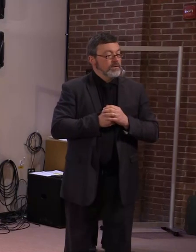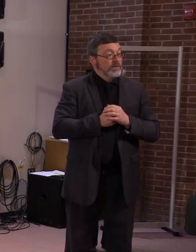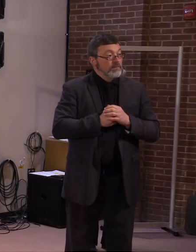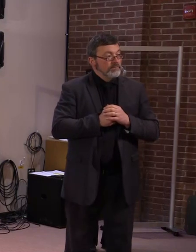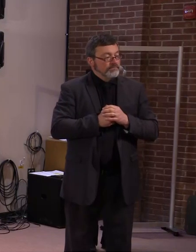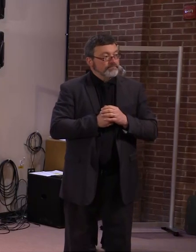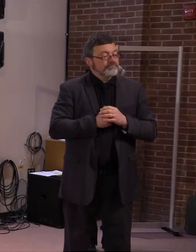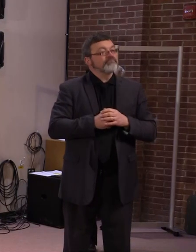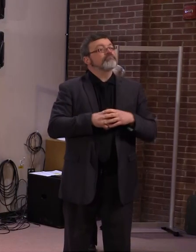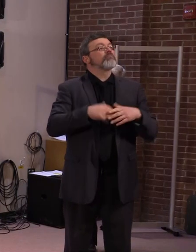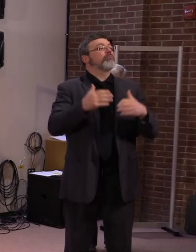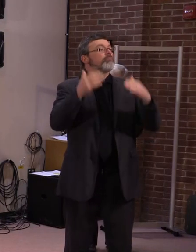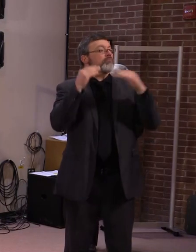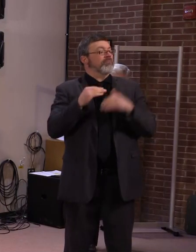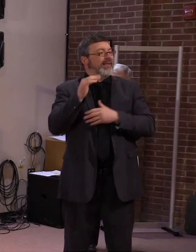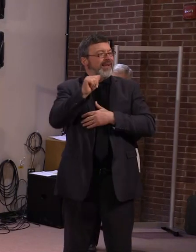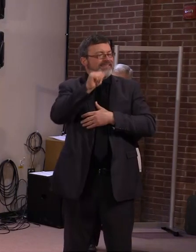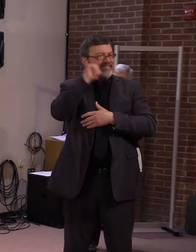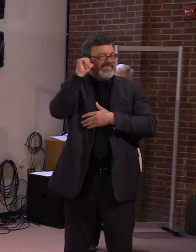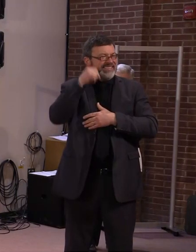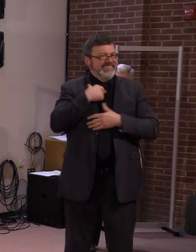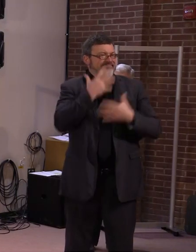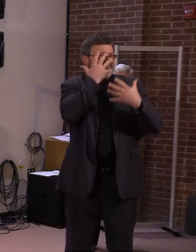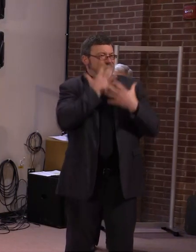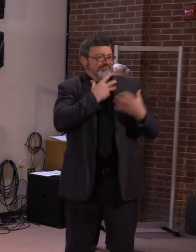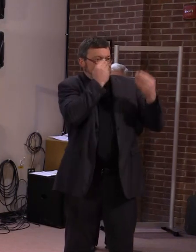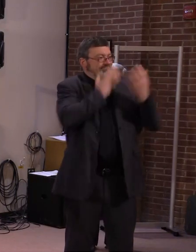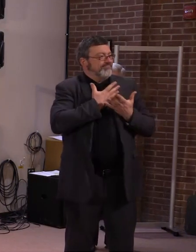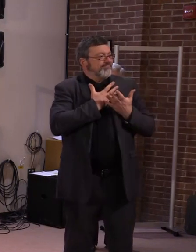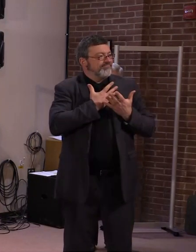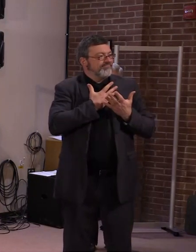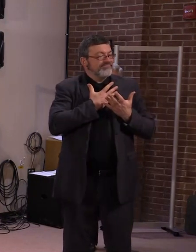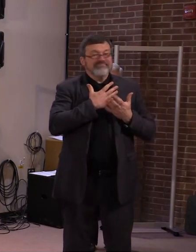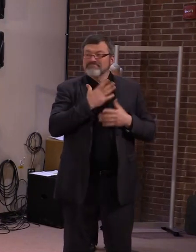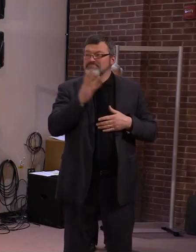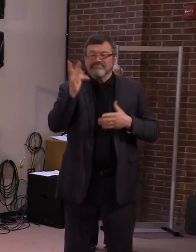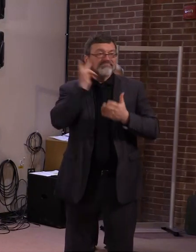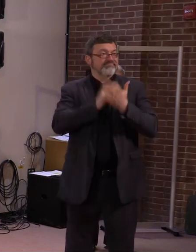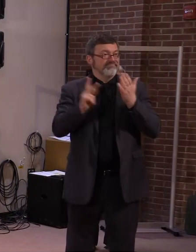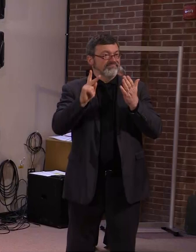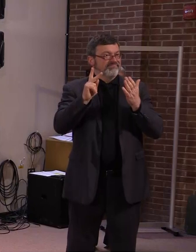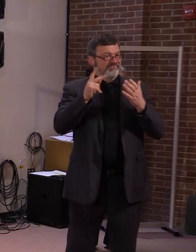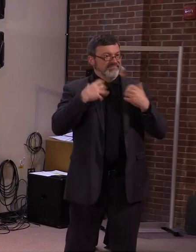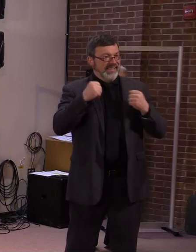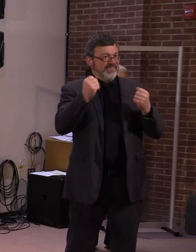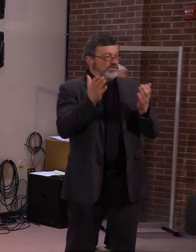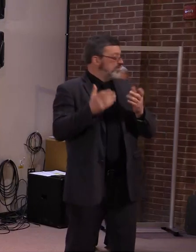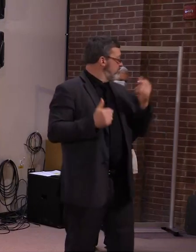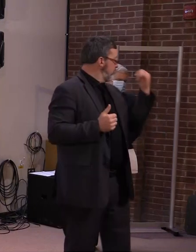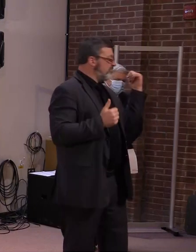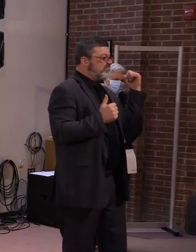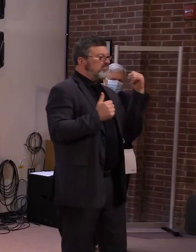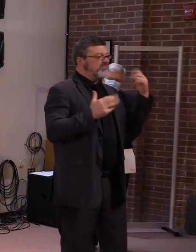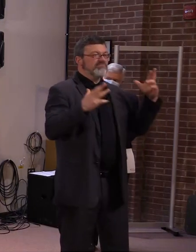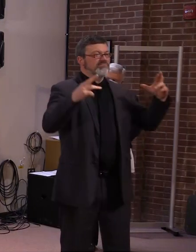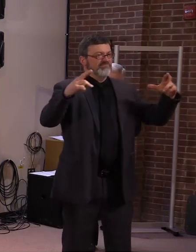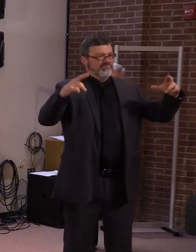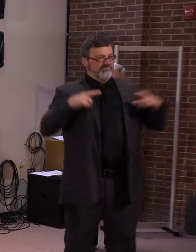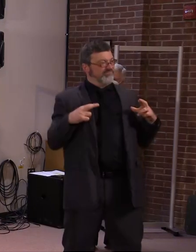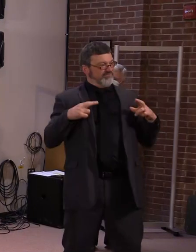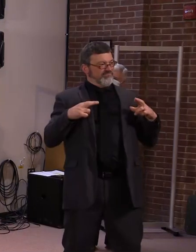me, that Secretary Smith will be retiring again at the end of the year. It was late